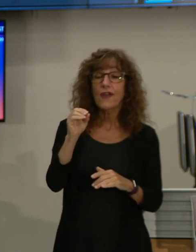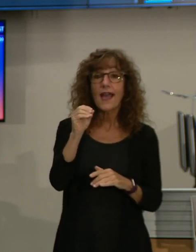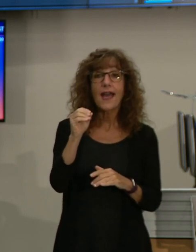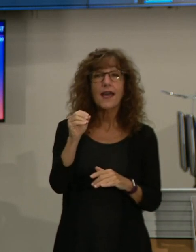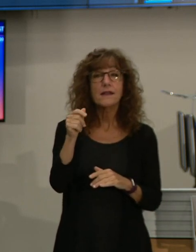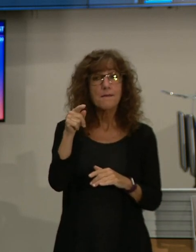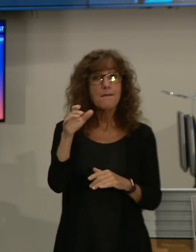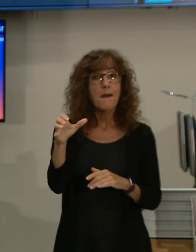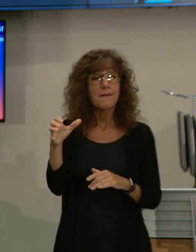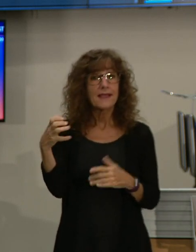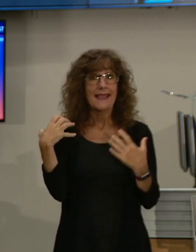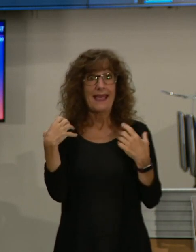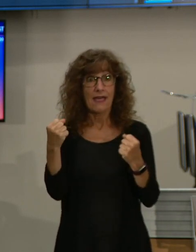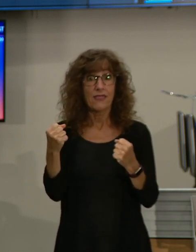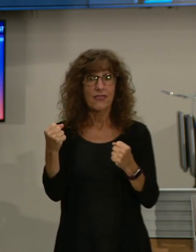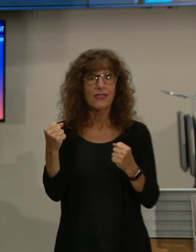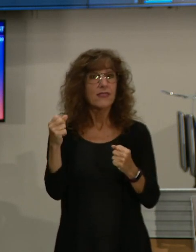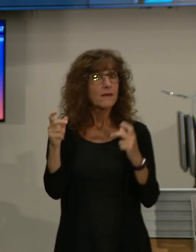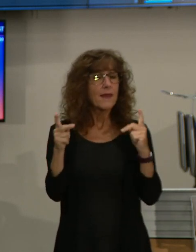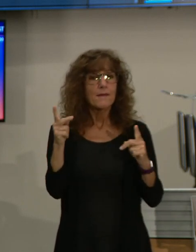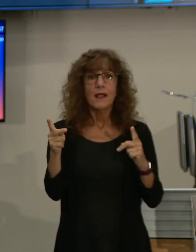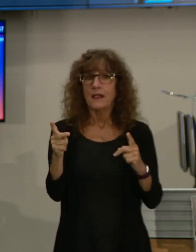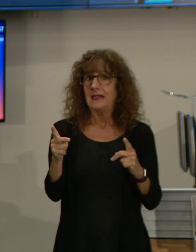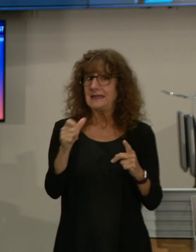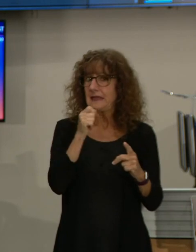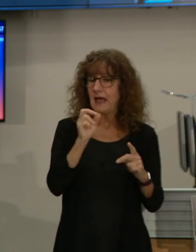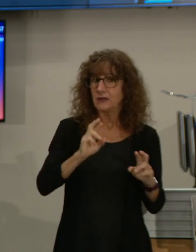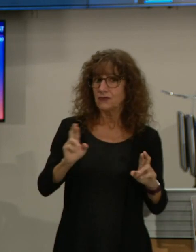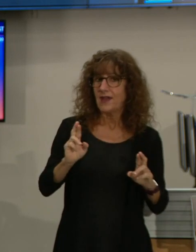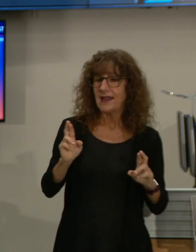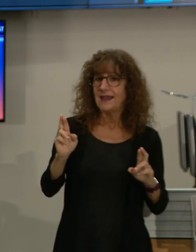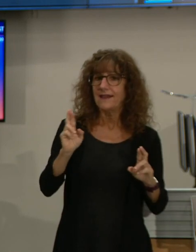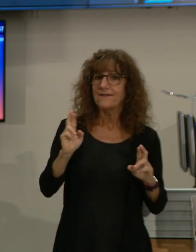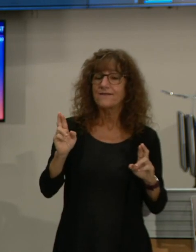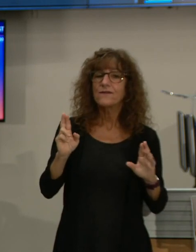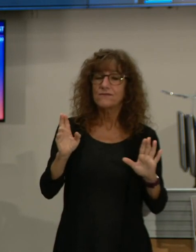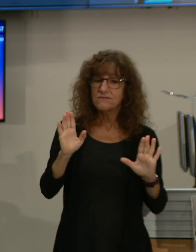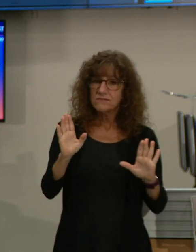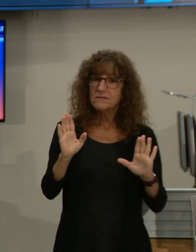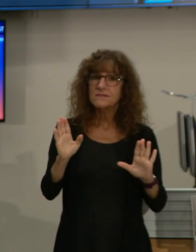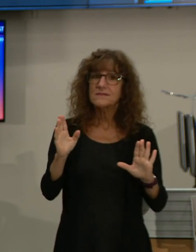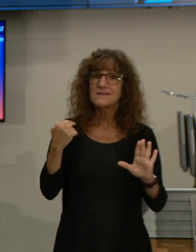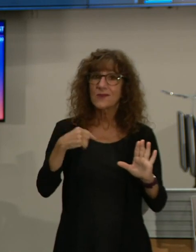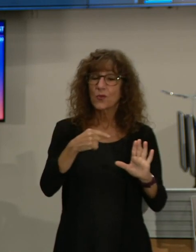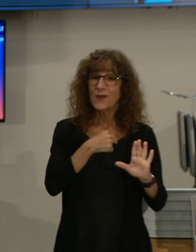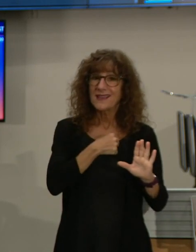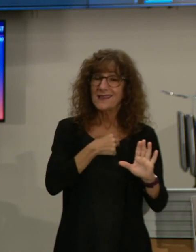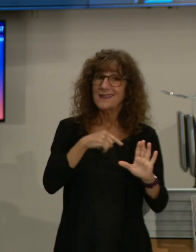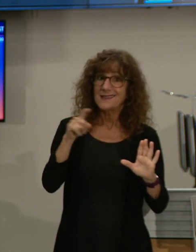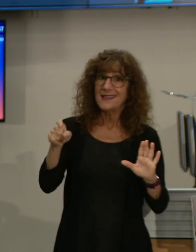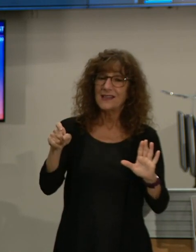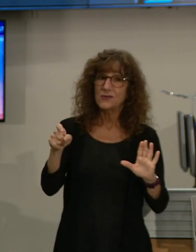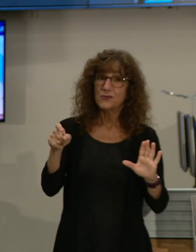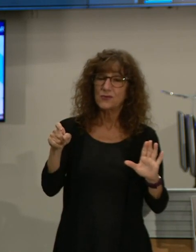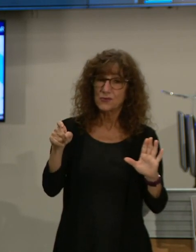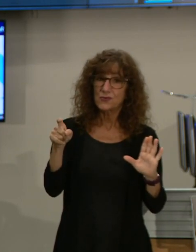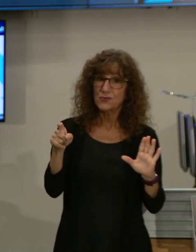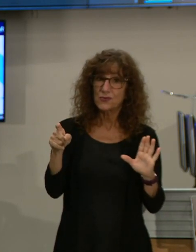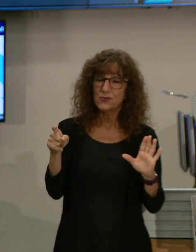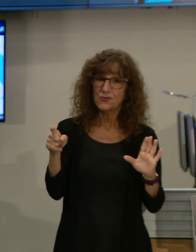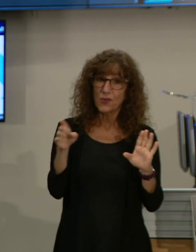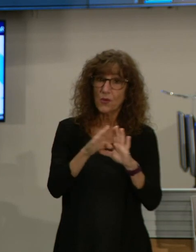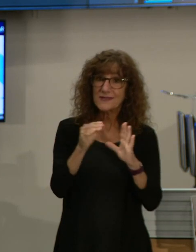officials believe that we are not yet at the point where we have to begin to roll back some of the openings that we have done.